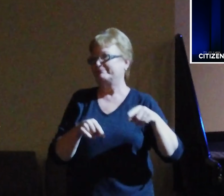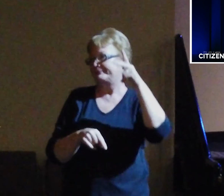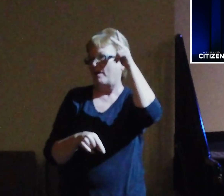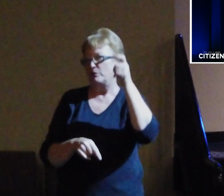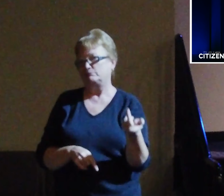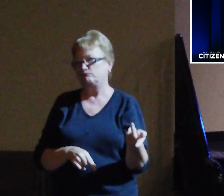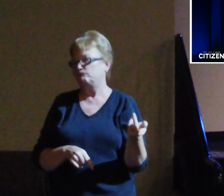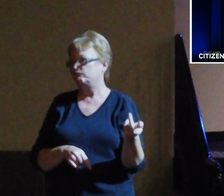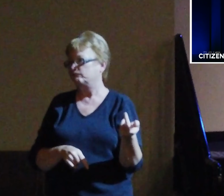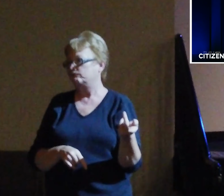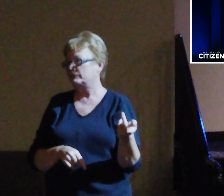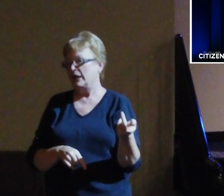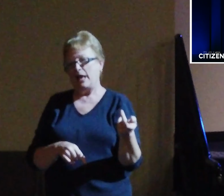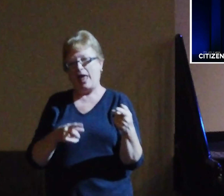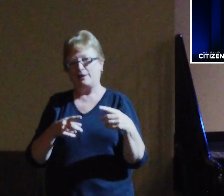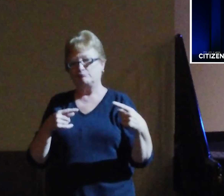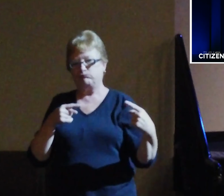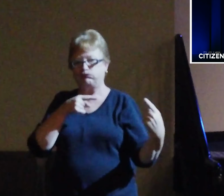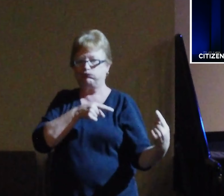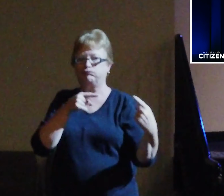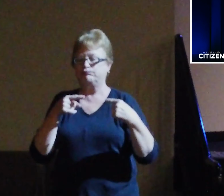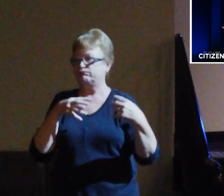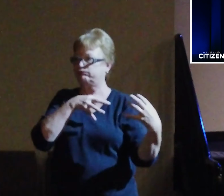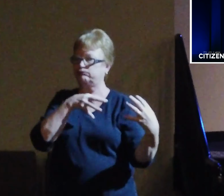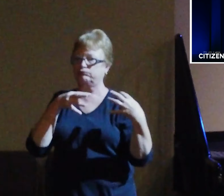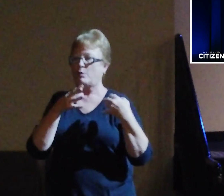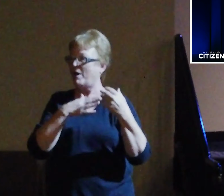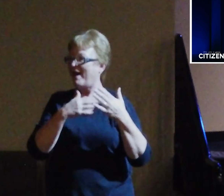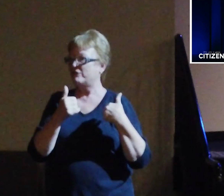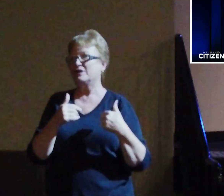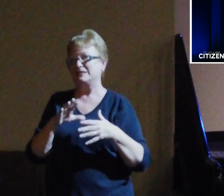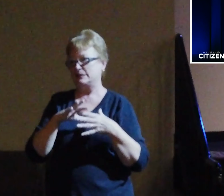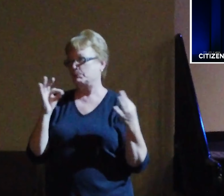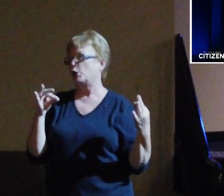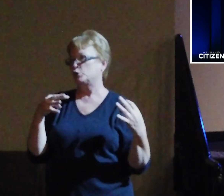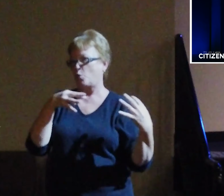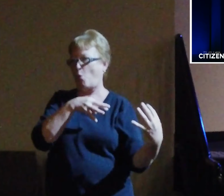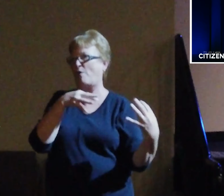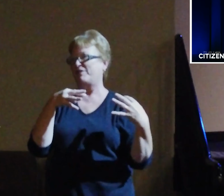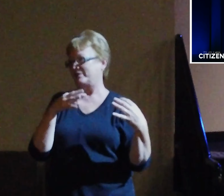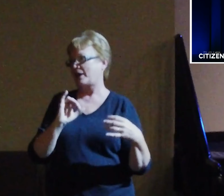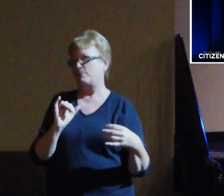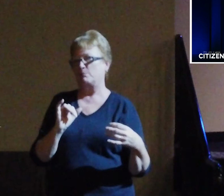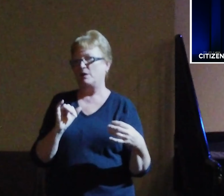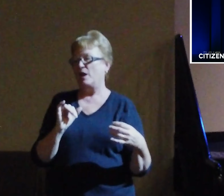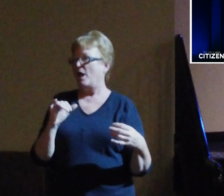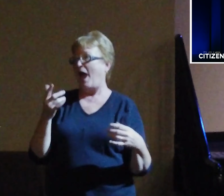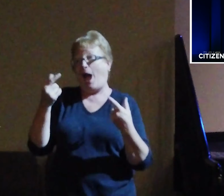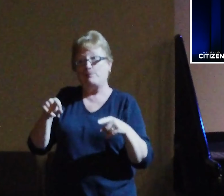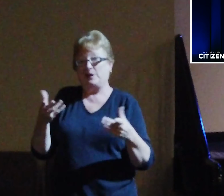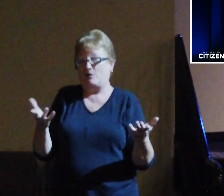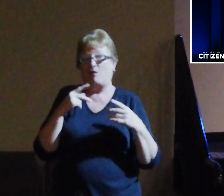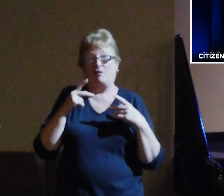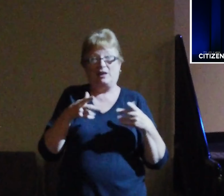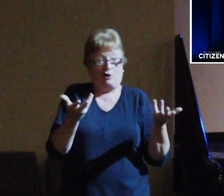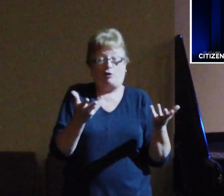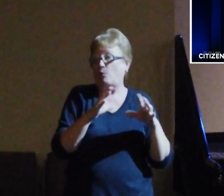And the warfare that we are engaged in is a spiritual warfare. But it's happening in our physical world